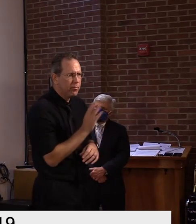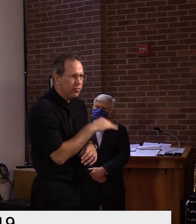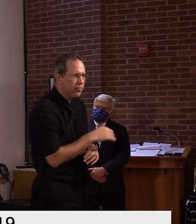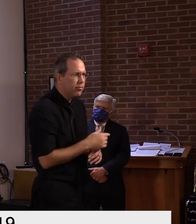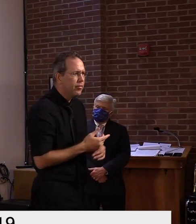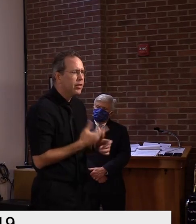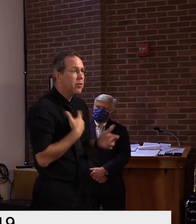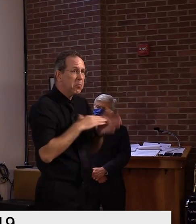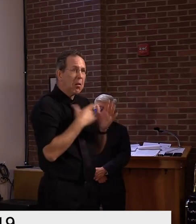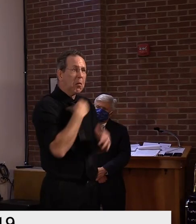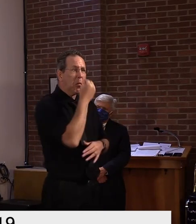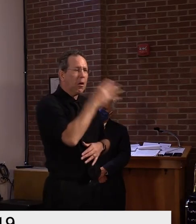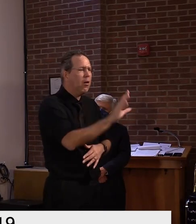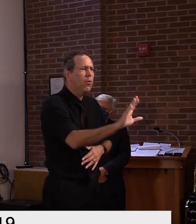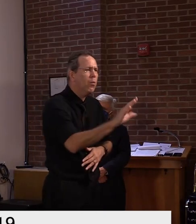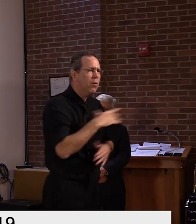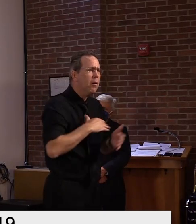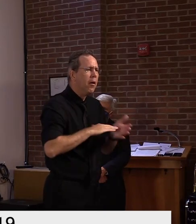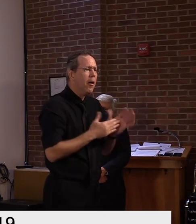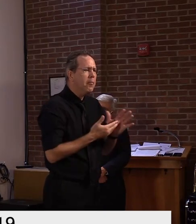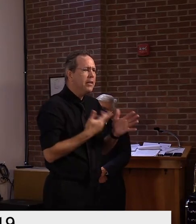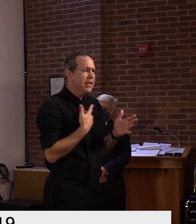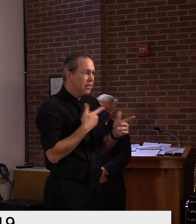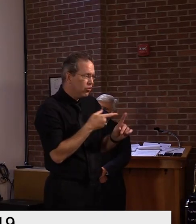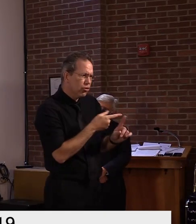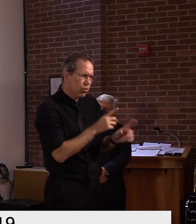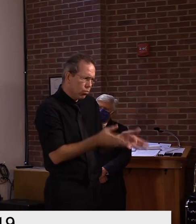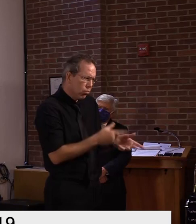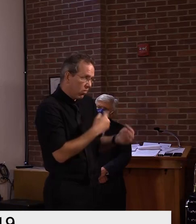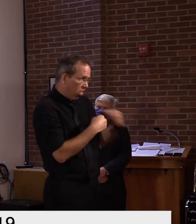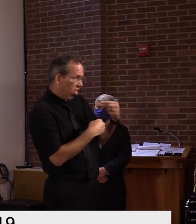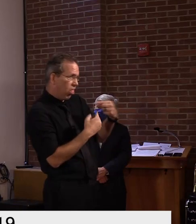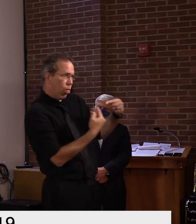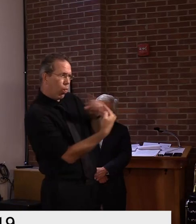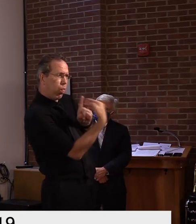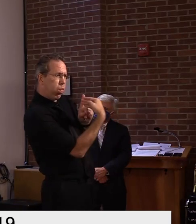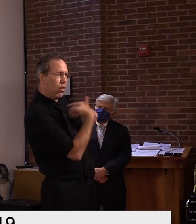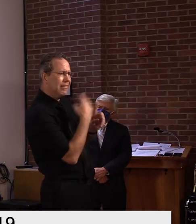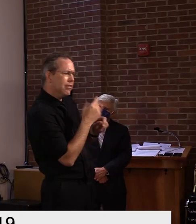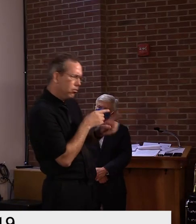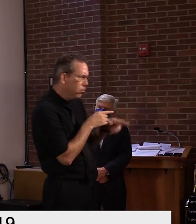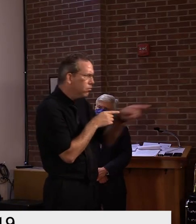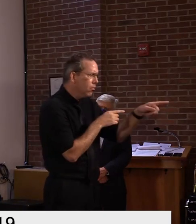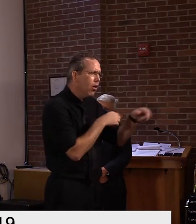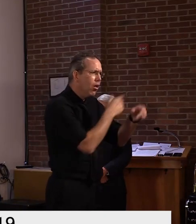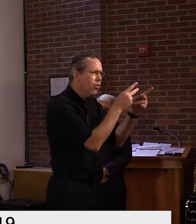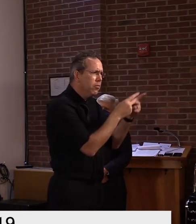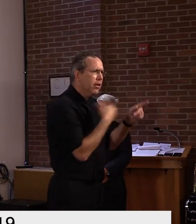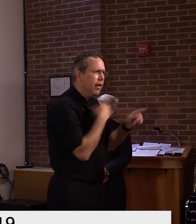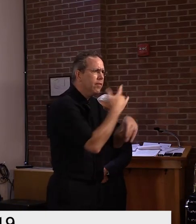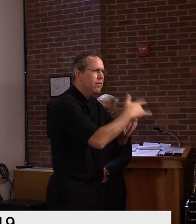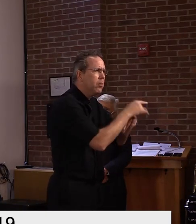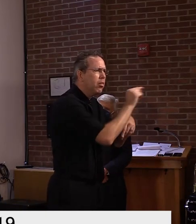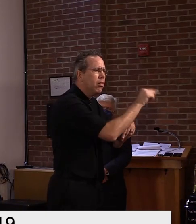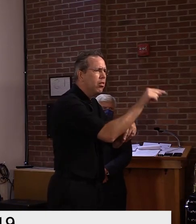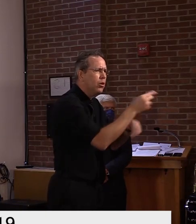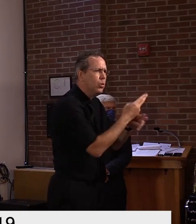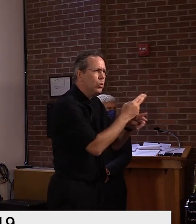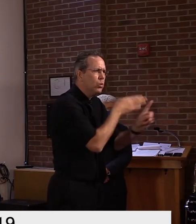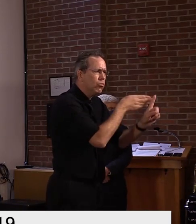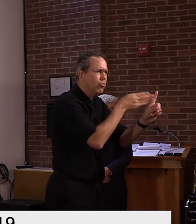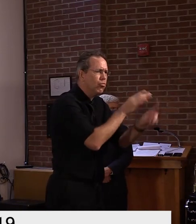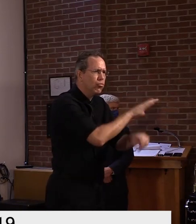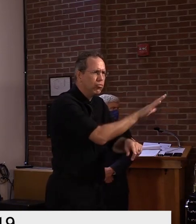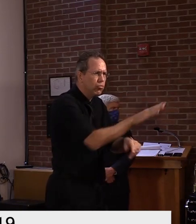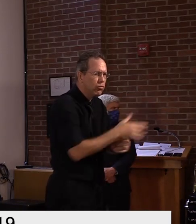other parts of their own healthcare system, like the primary care offices, et cetera, to pick up the slack when it comes to